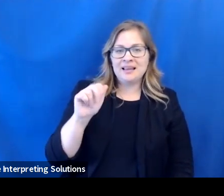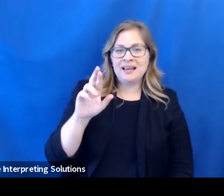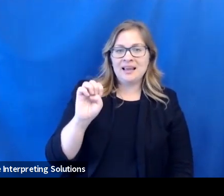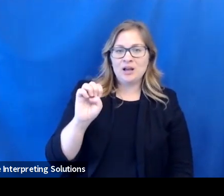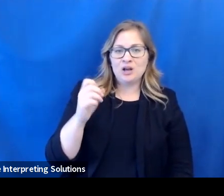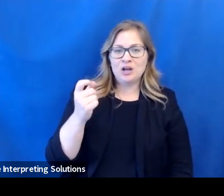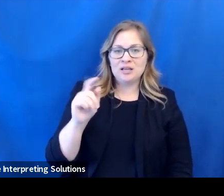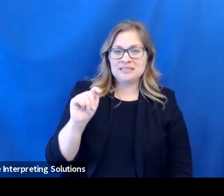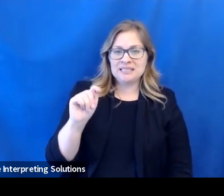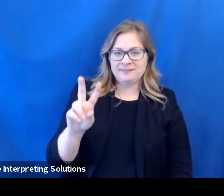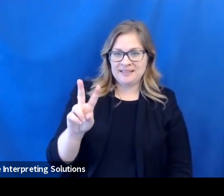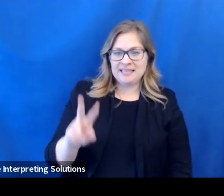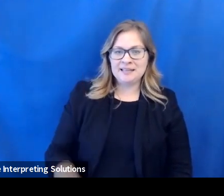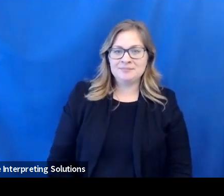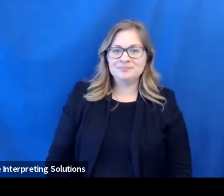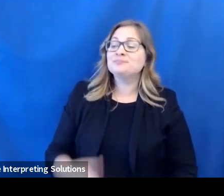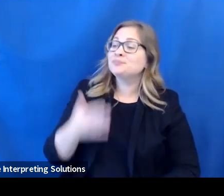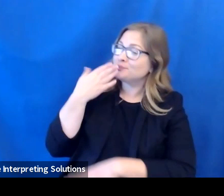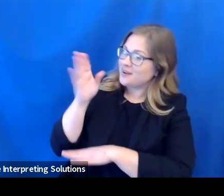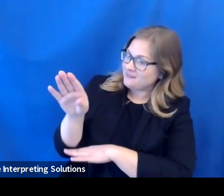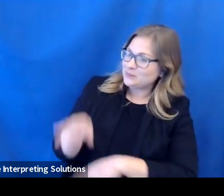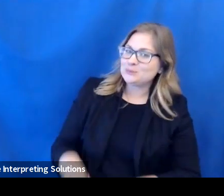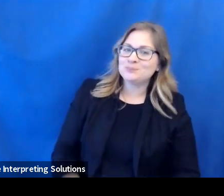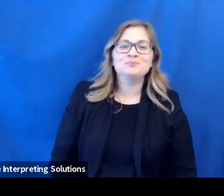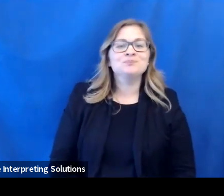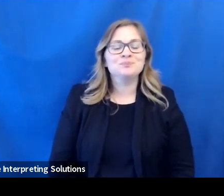Commissioner. I think this question is more for